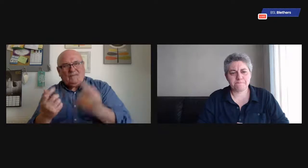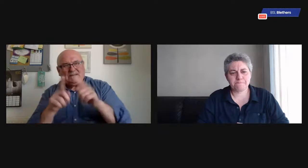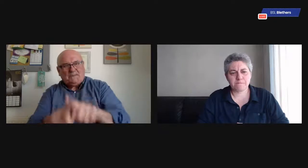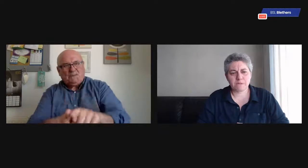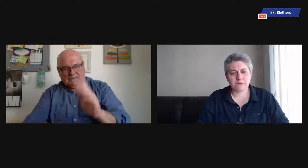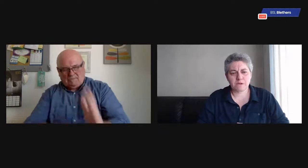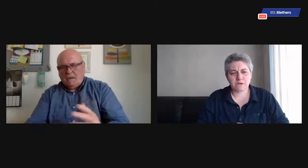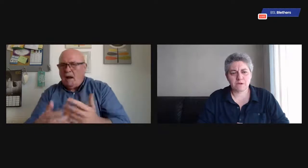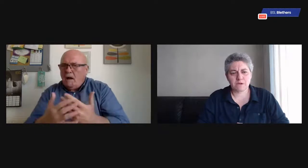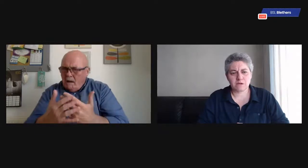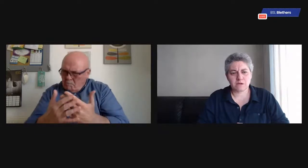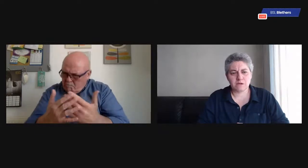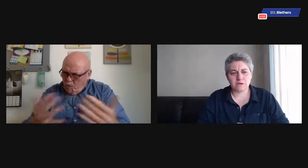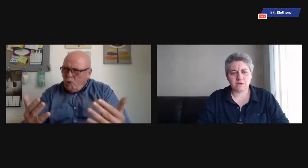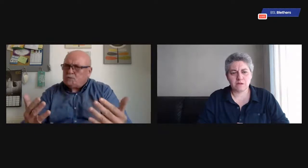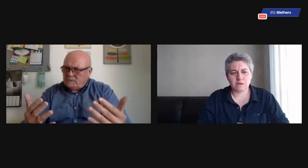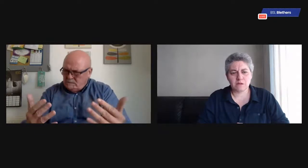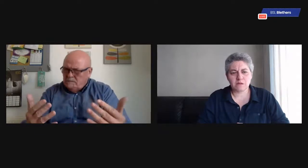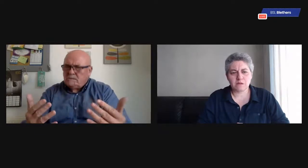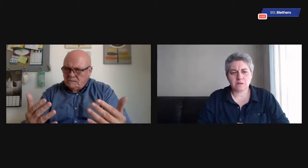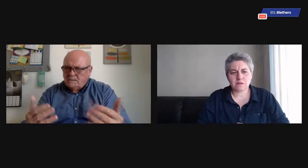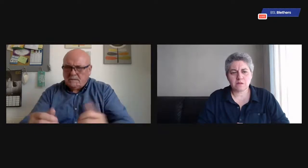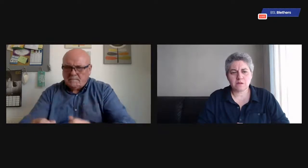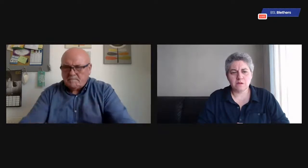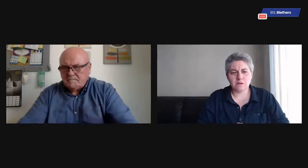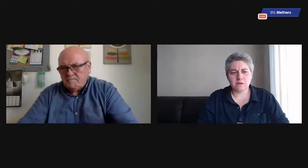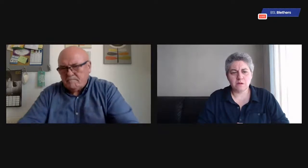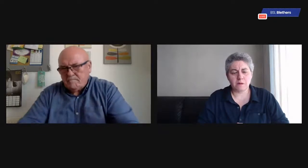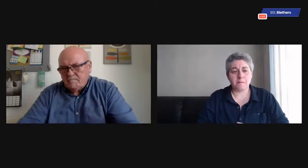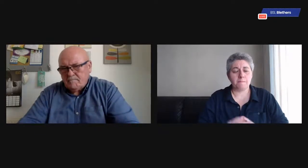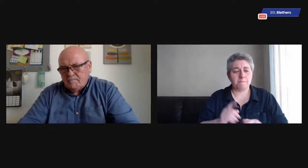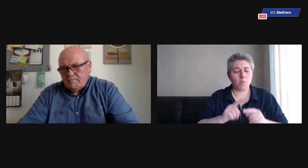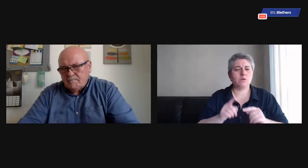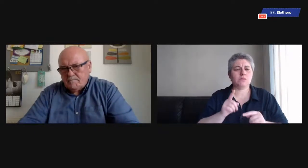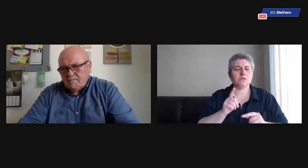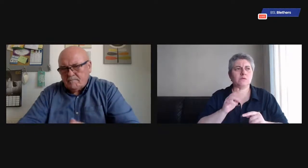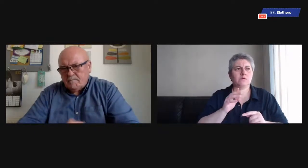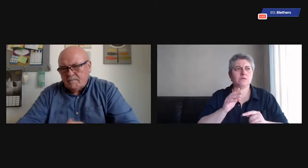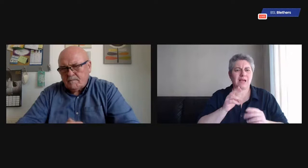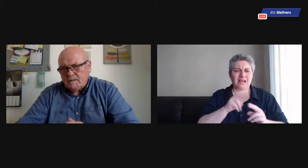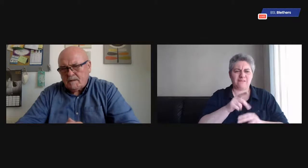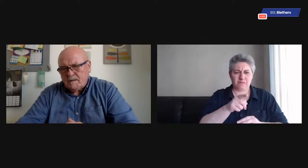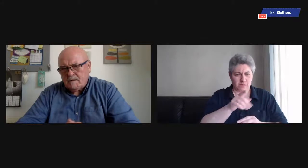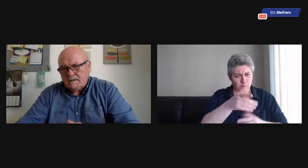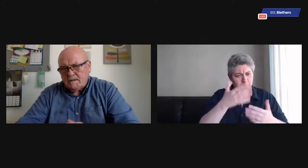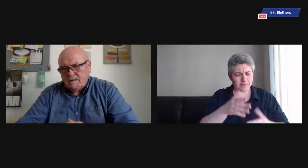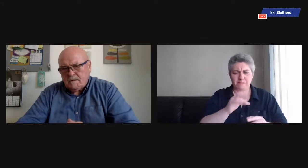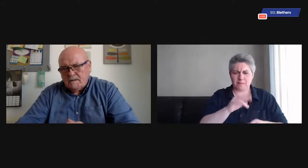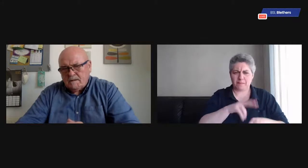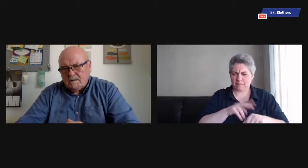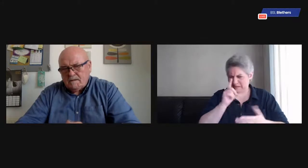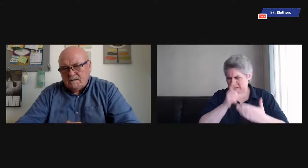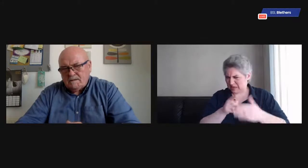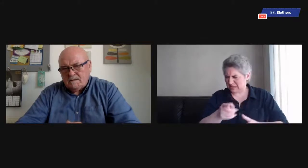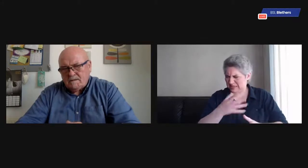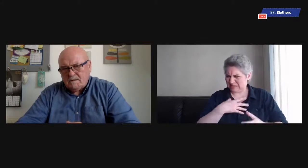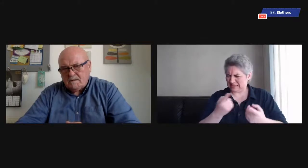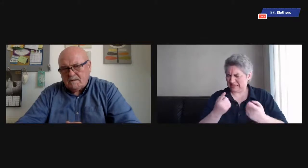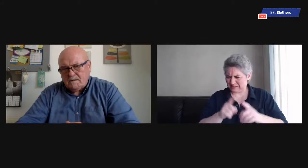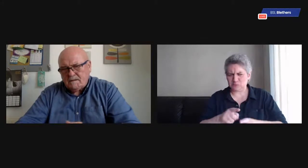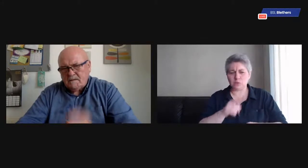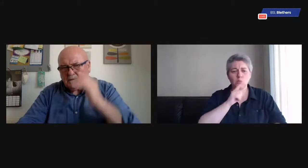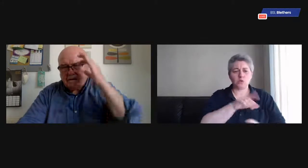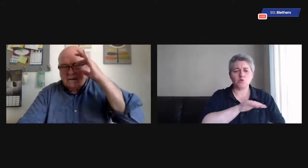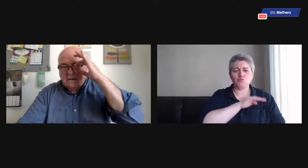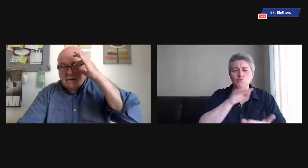that's why it's the police decision. And to be honest, there's a lot of police will refer. So, say